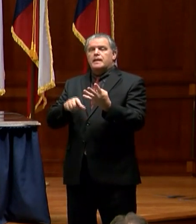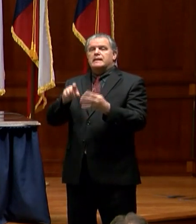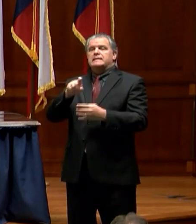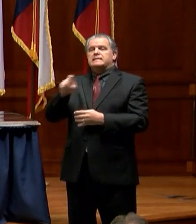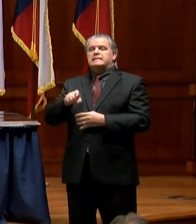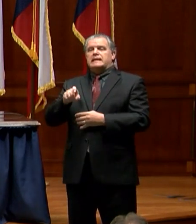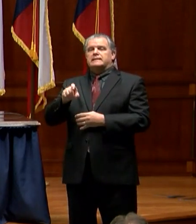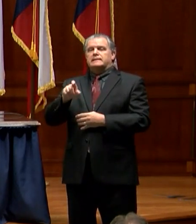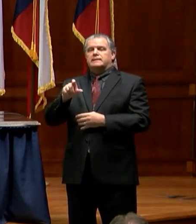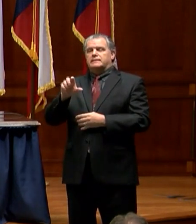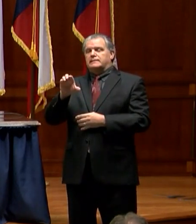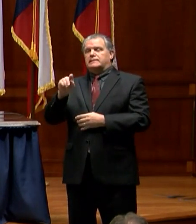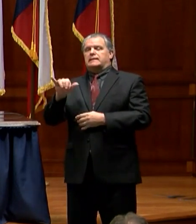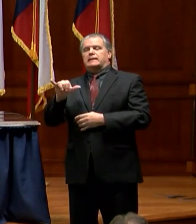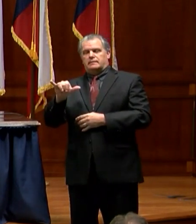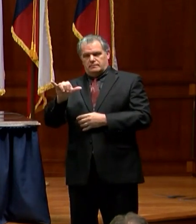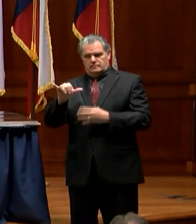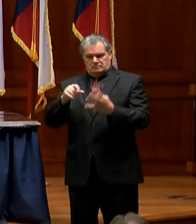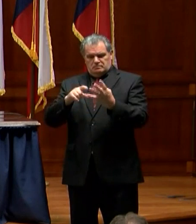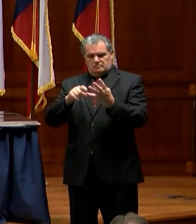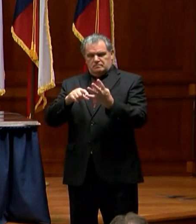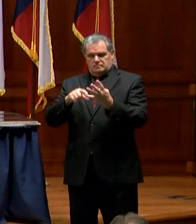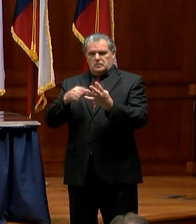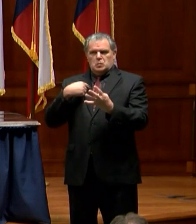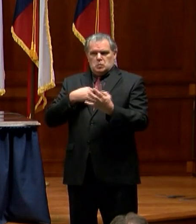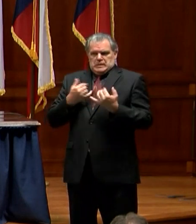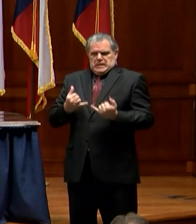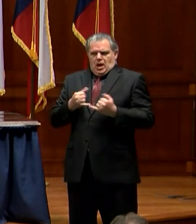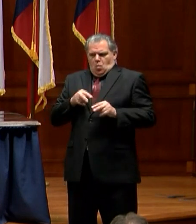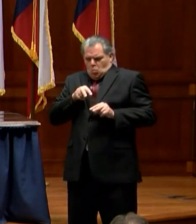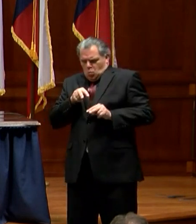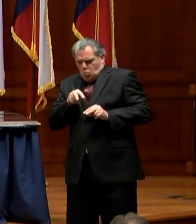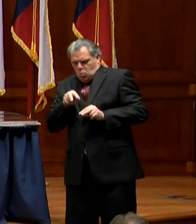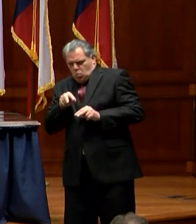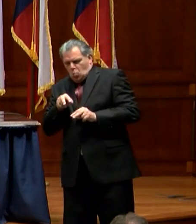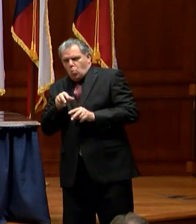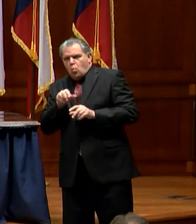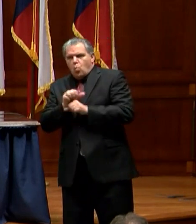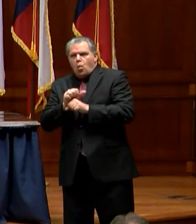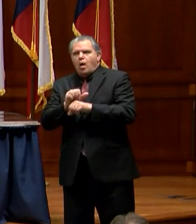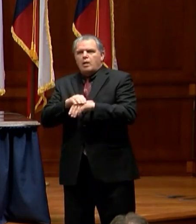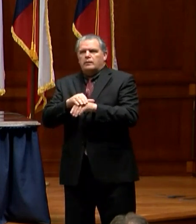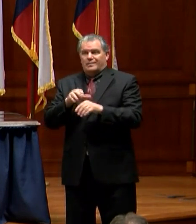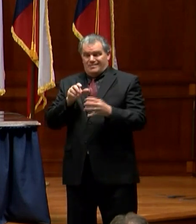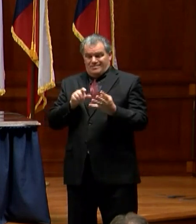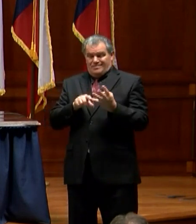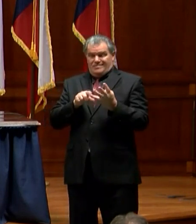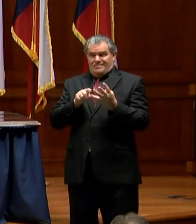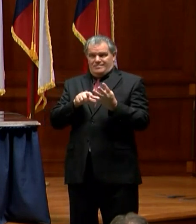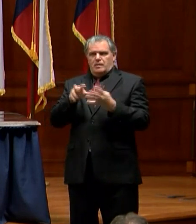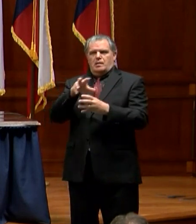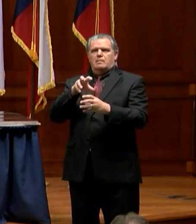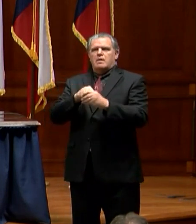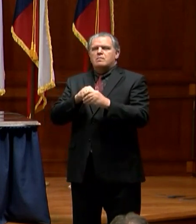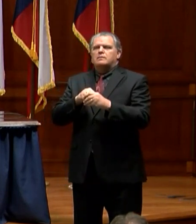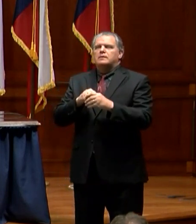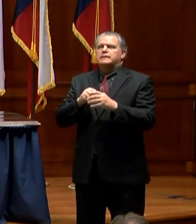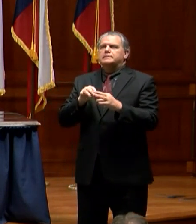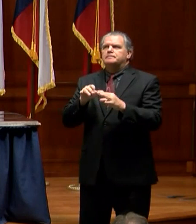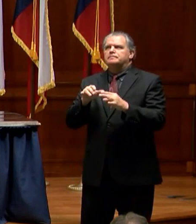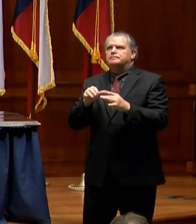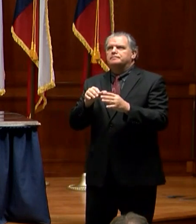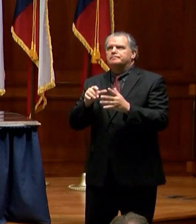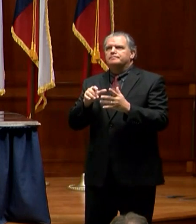City situation that we are working on monitoring. This is the one that involves